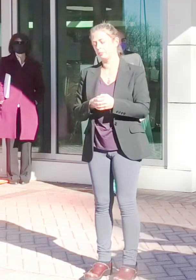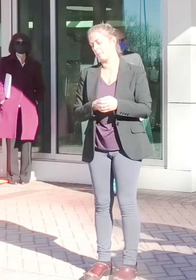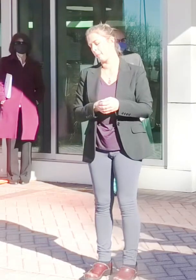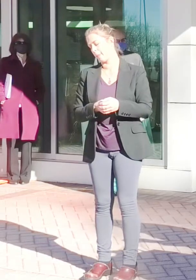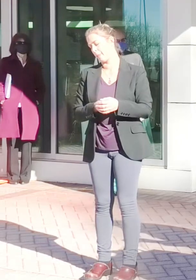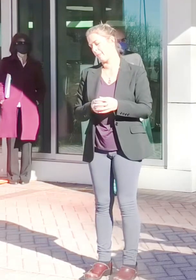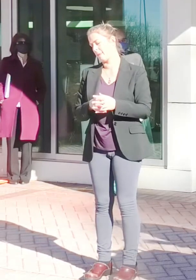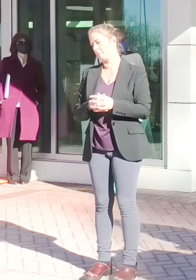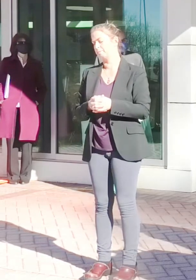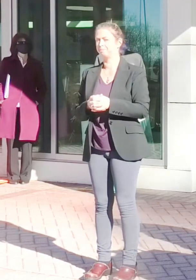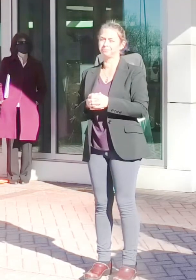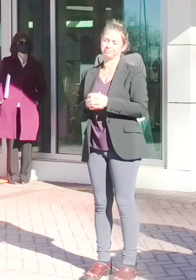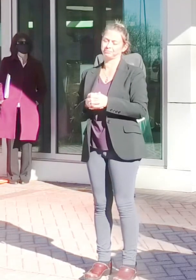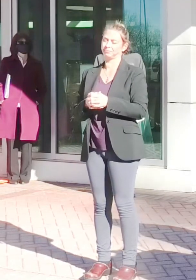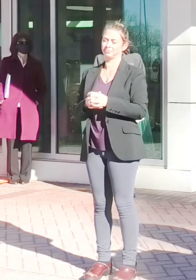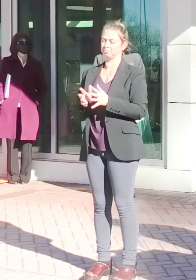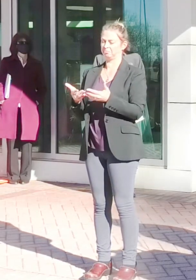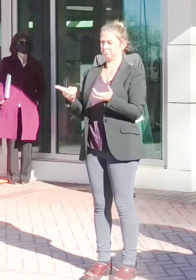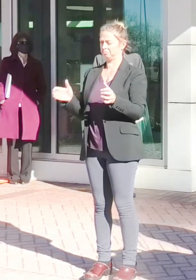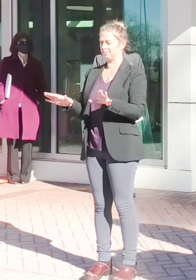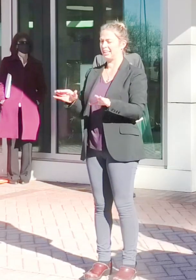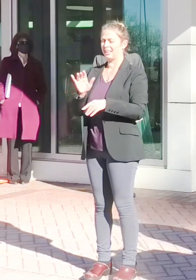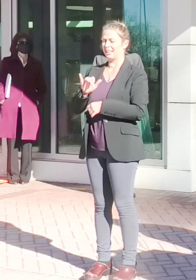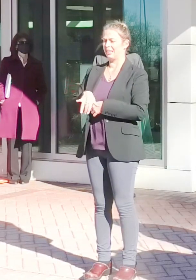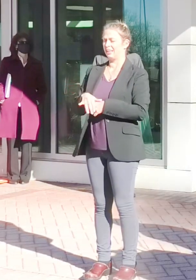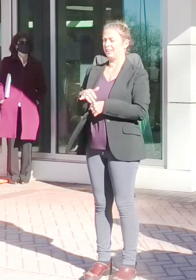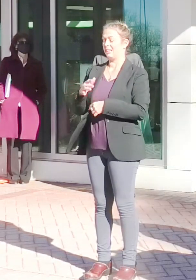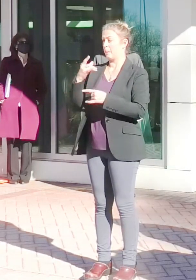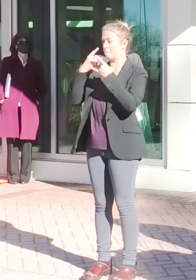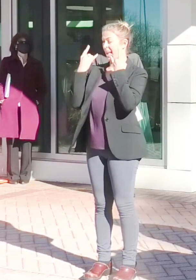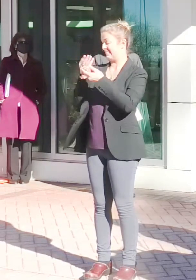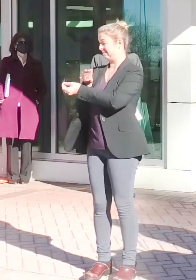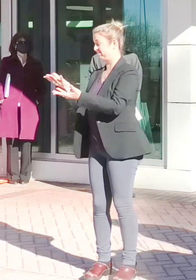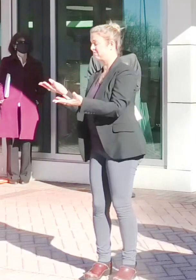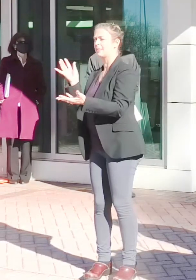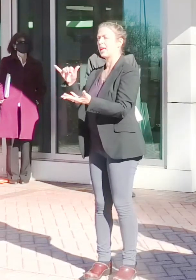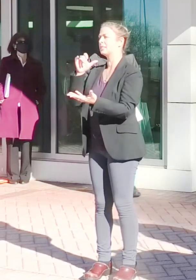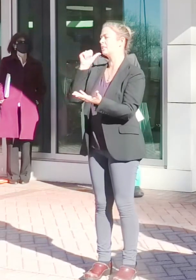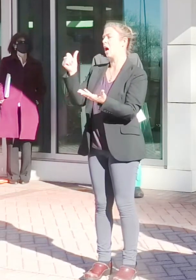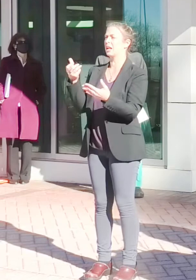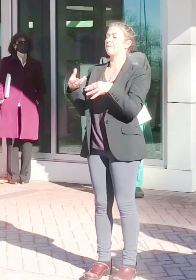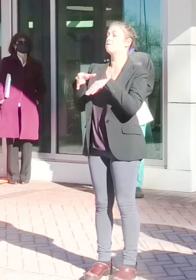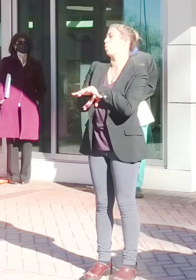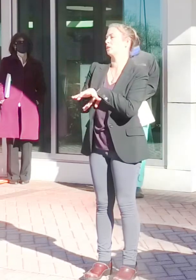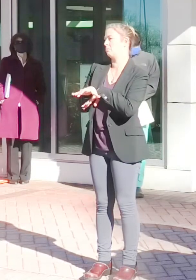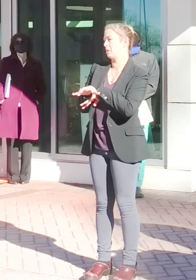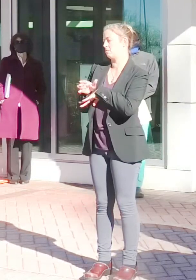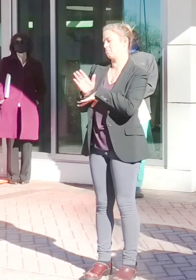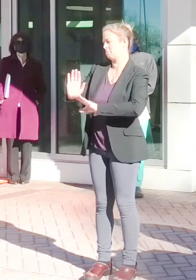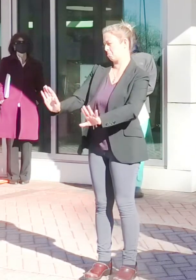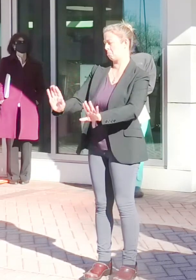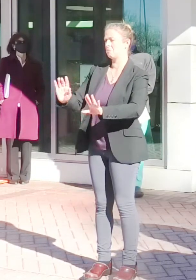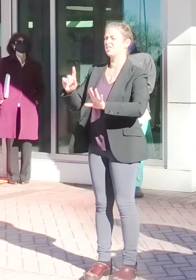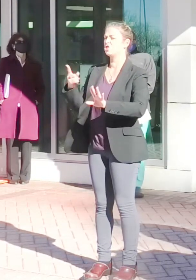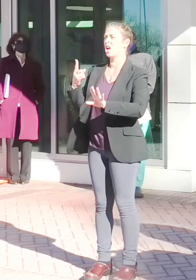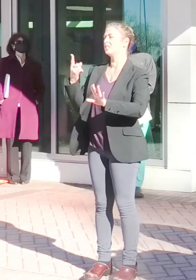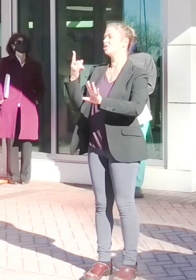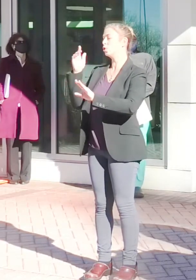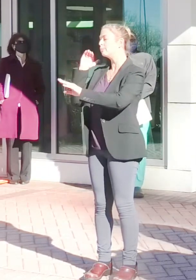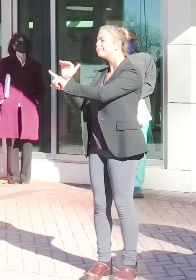I guess? No, that is not an enforcement task force or anything of that nature. It is literally to get the word out